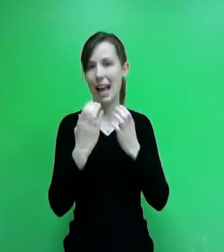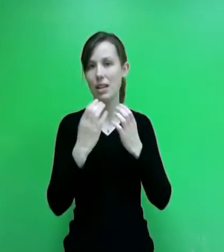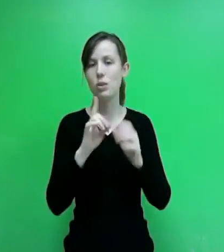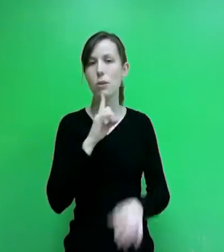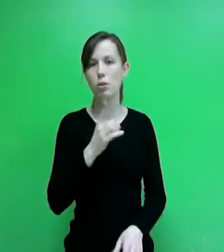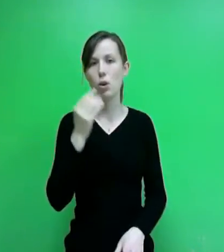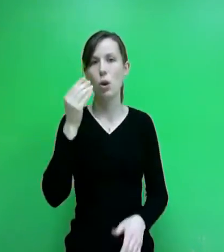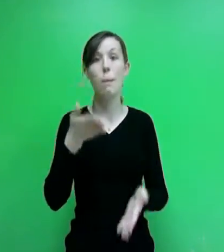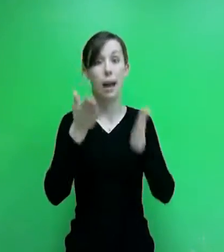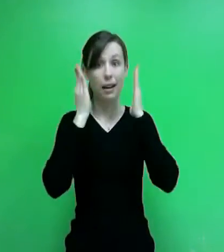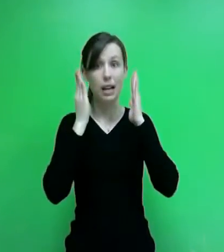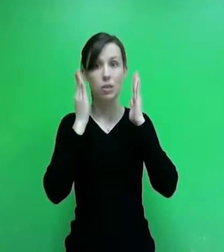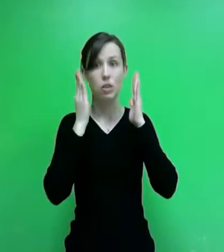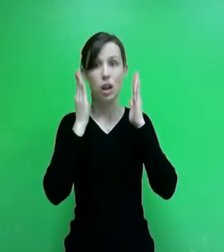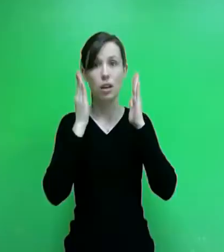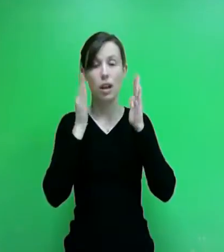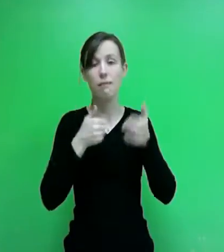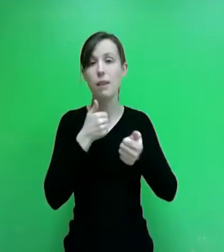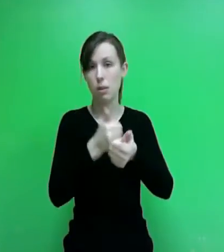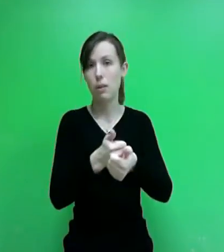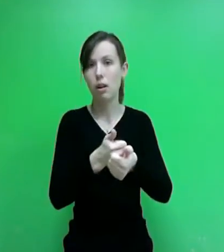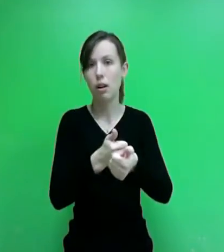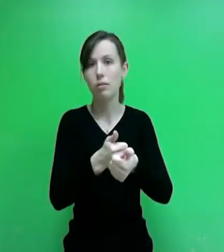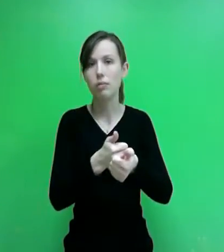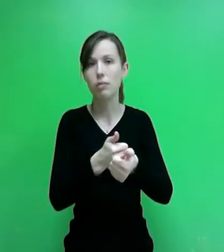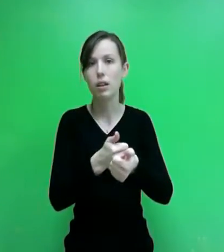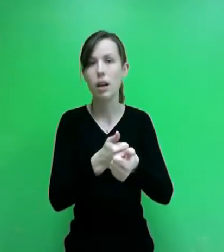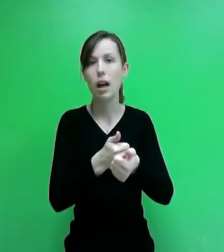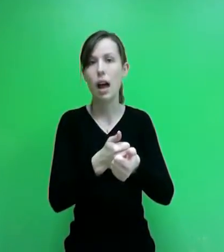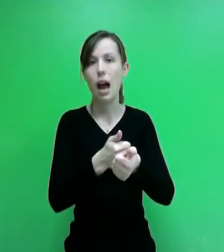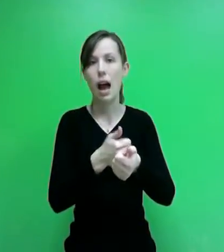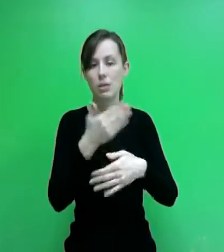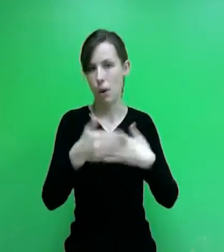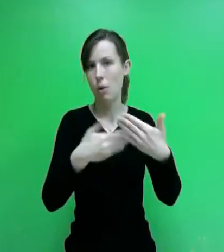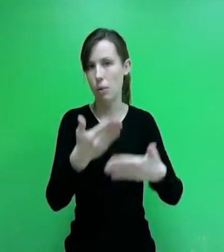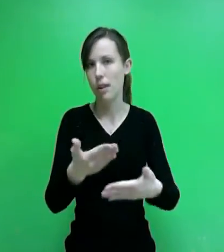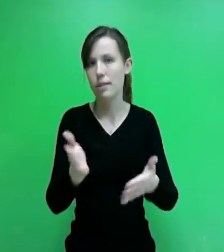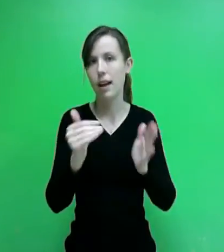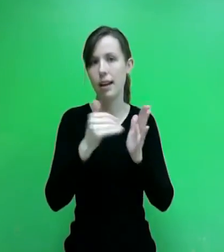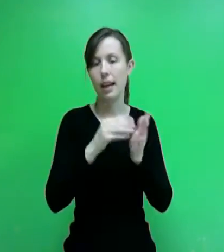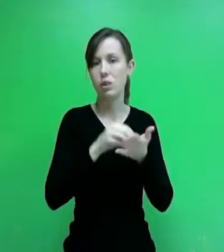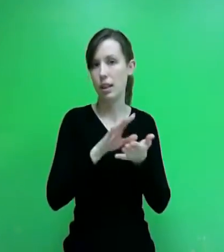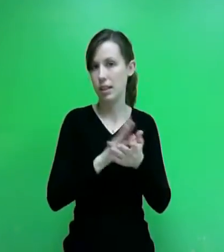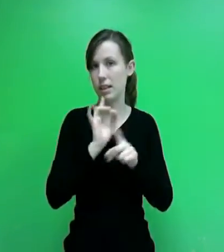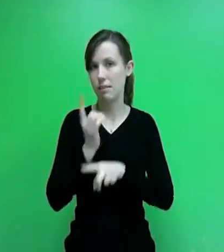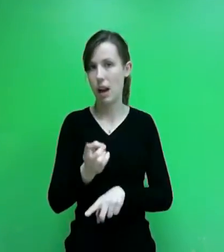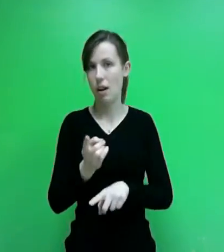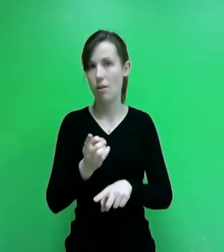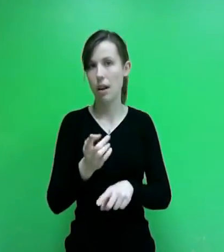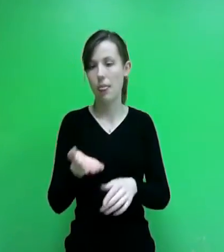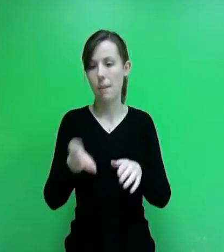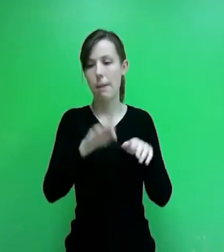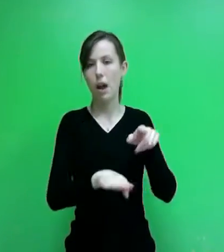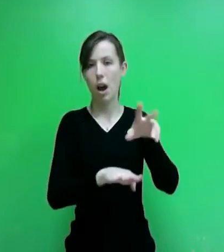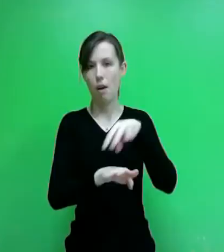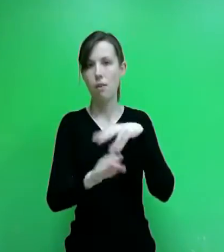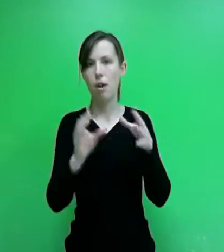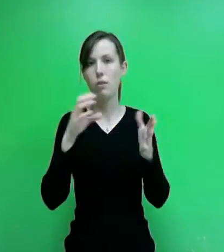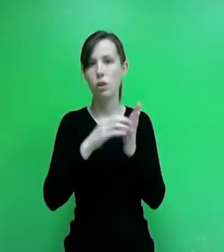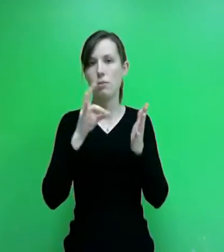that you're paying attention and following along as we go through this. And again, jot this stuff down, back cover of your Chapter 7 packet. Number